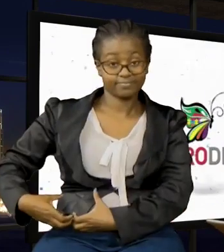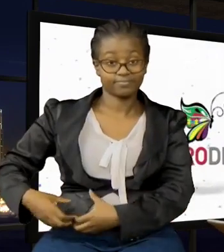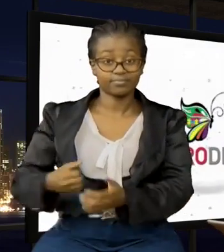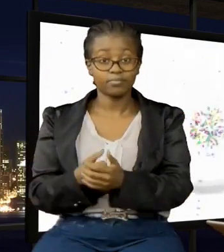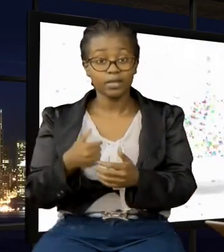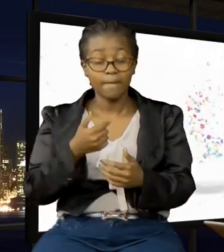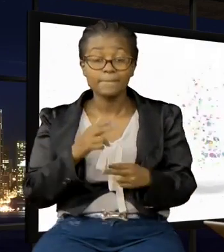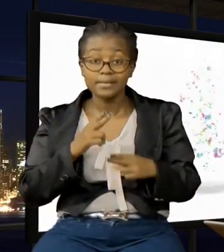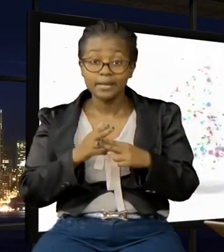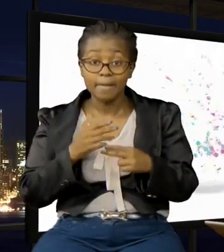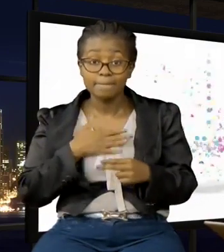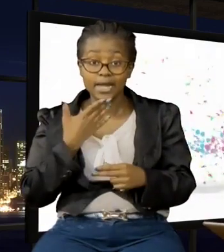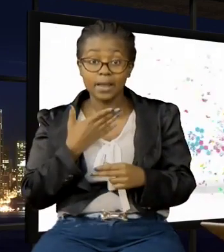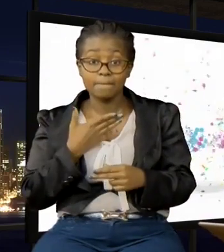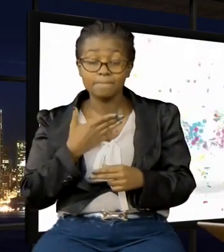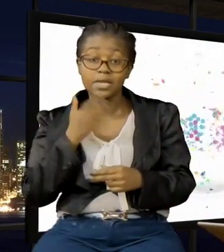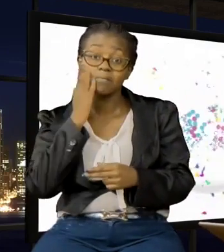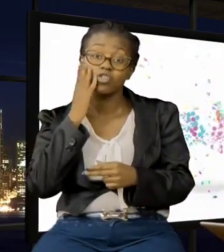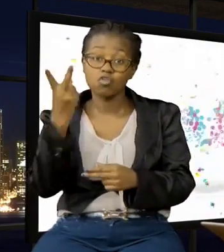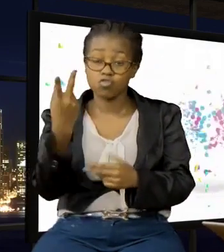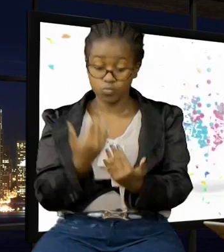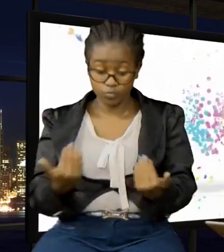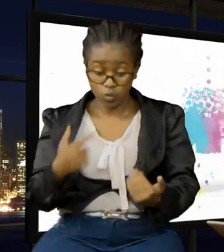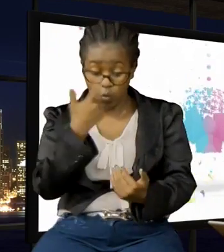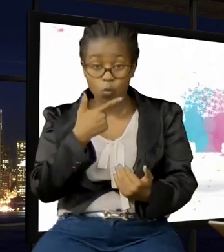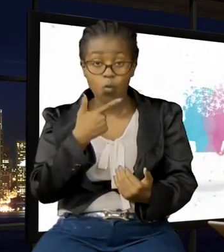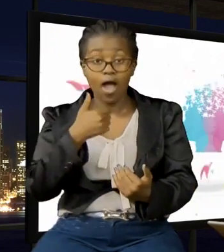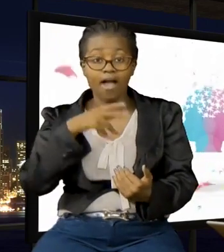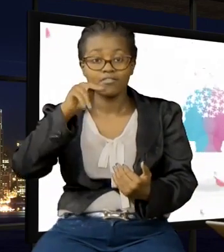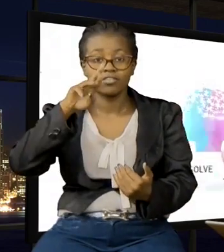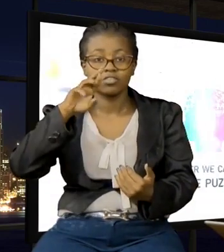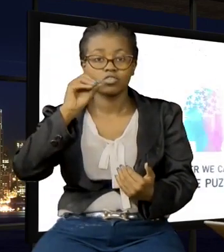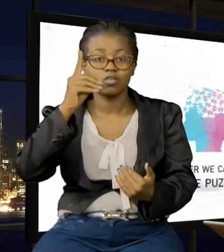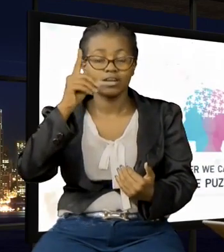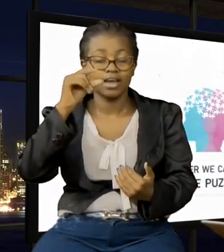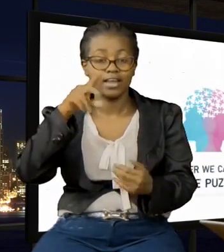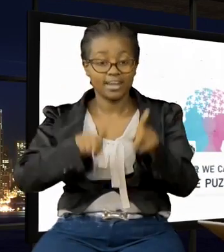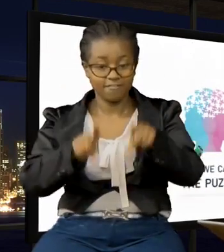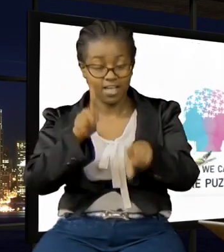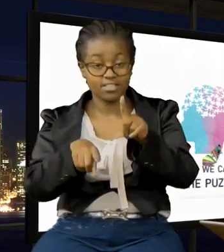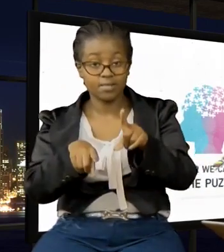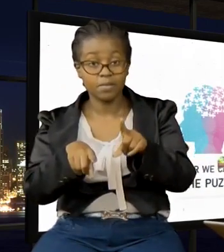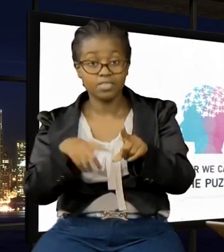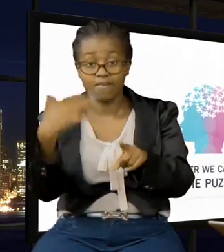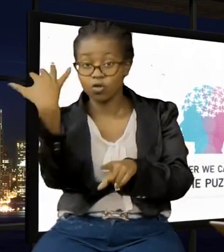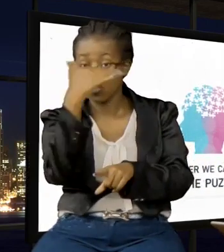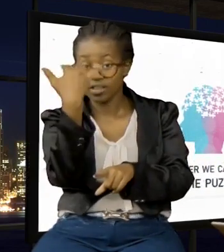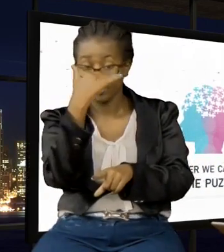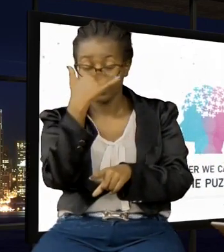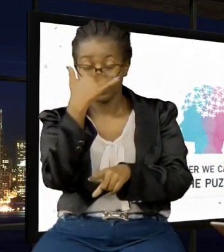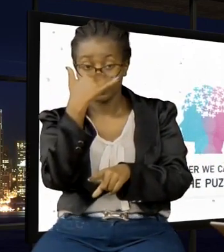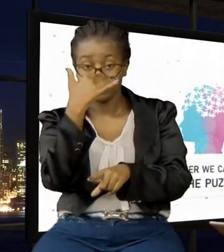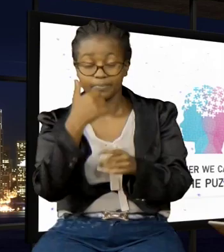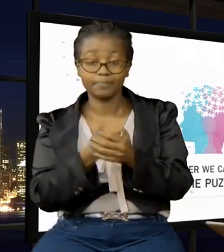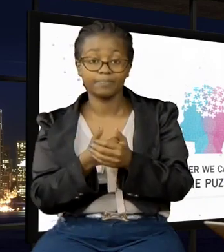As Sylvia Moraa, I'm a mother of 2 children who are neurodiverse, meaning that they are on the autistic spectrum